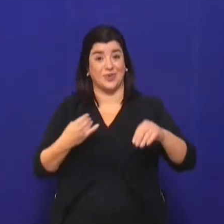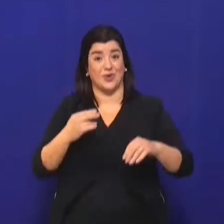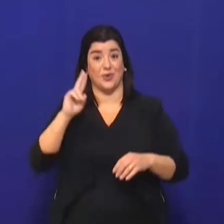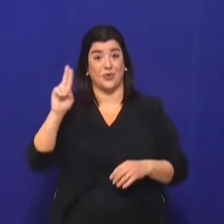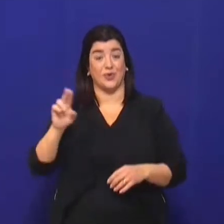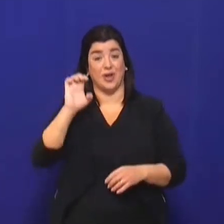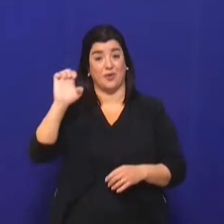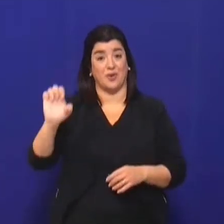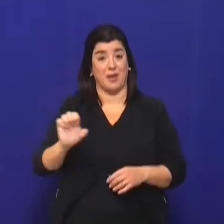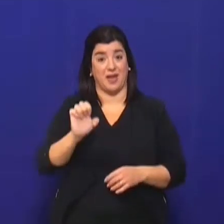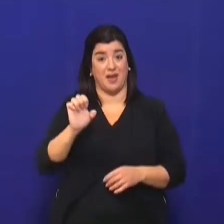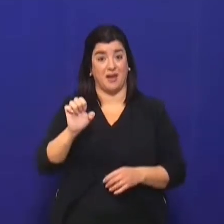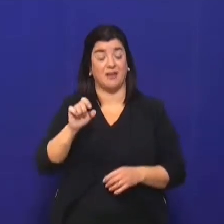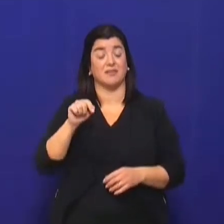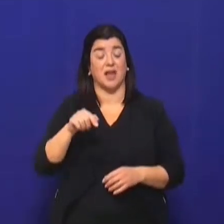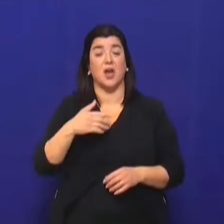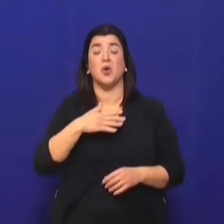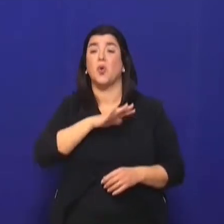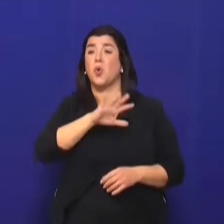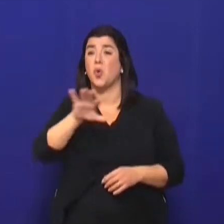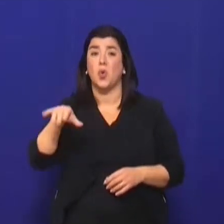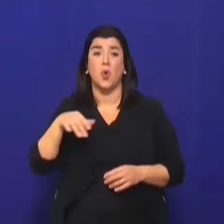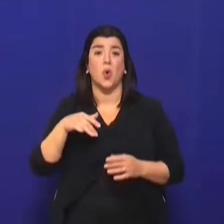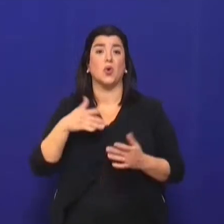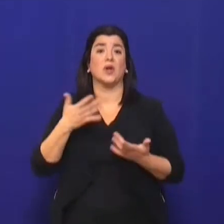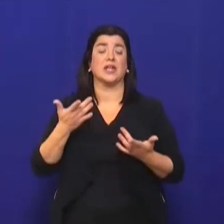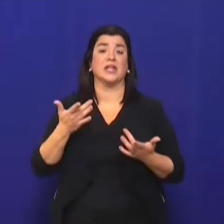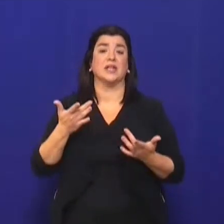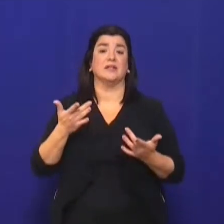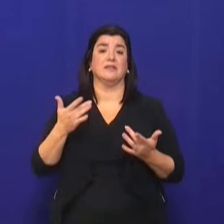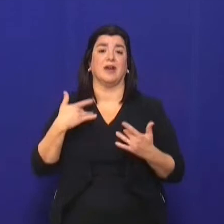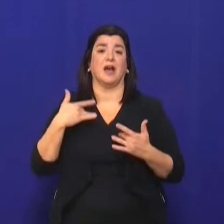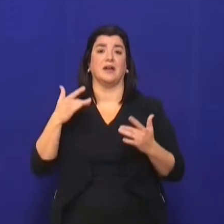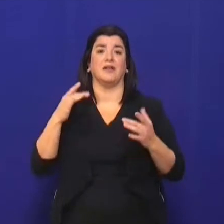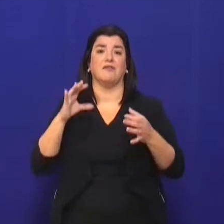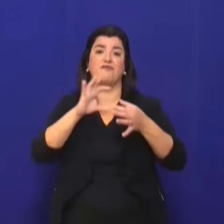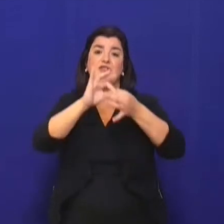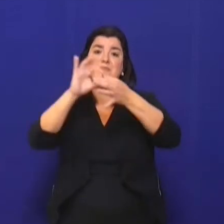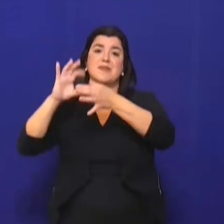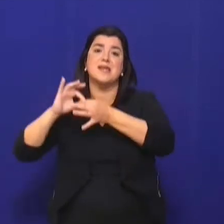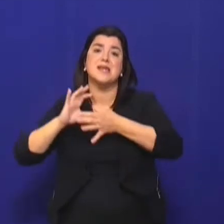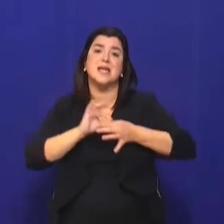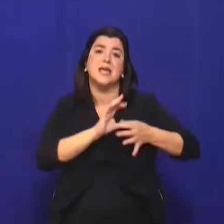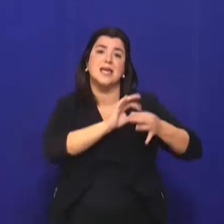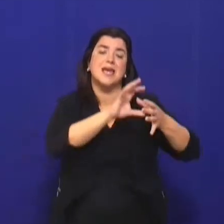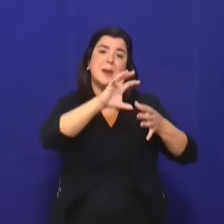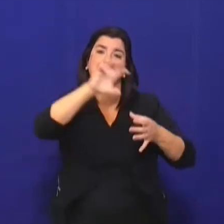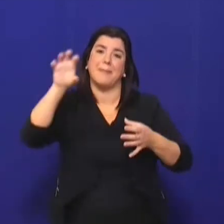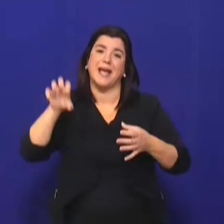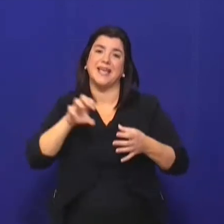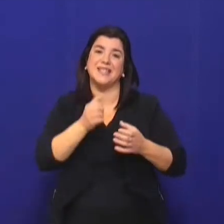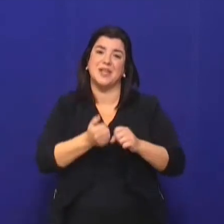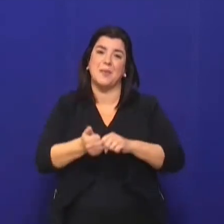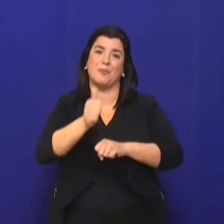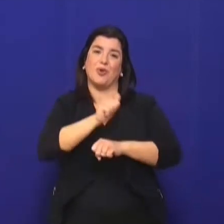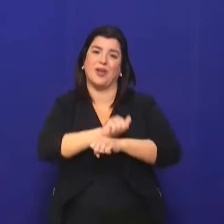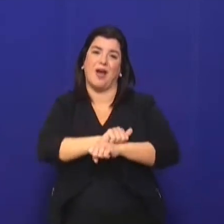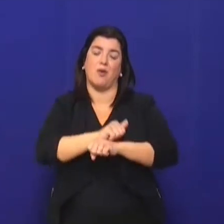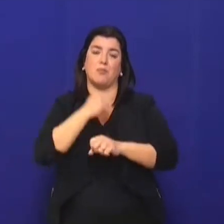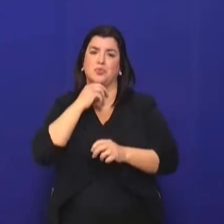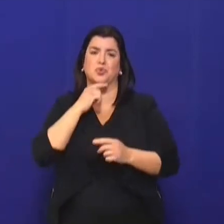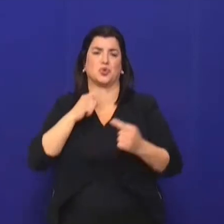Ewropea nfakkarkom li dan qed jiġri kollu permezz ta' joint procurement fejn inti l-pajjiżi naqdu flimkien u l-Unjoni Ewropea tkun